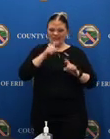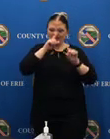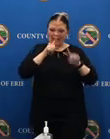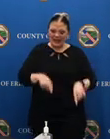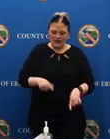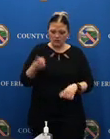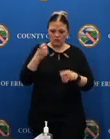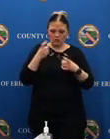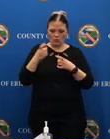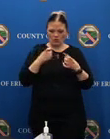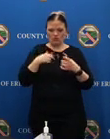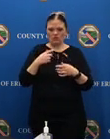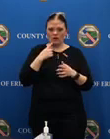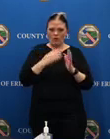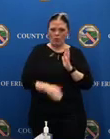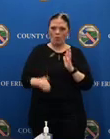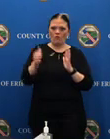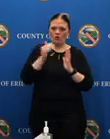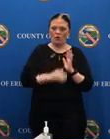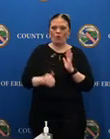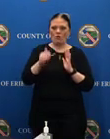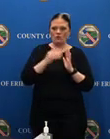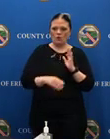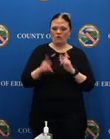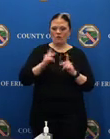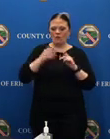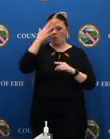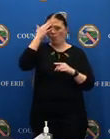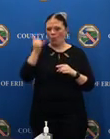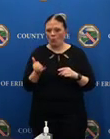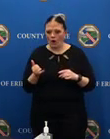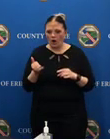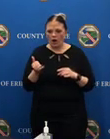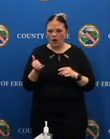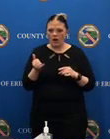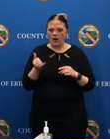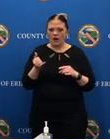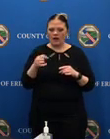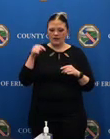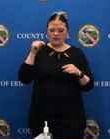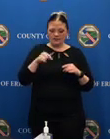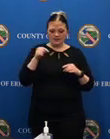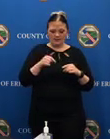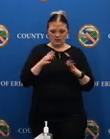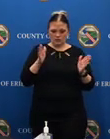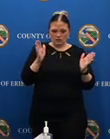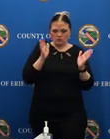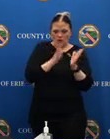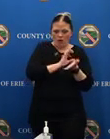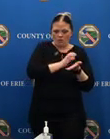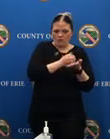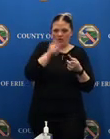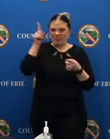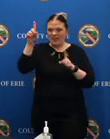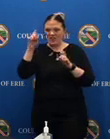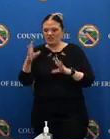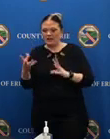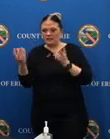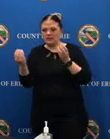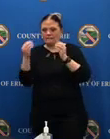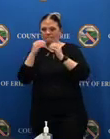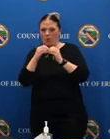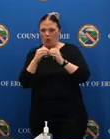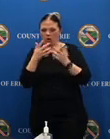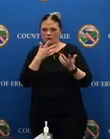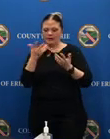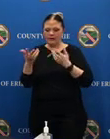question I keep getting over and over from viewers about why the disparity? Monroe's smaller, they're testing more than we are, and we're larger.